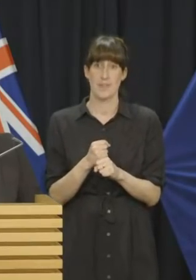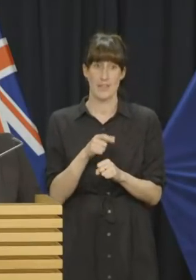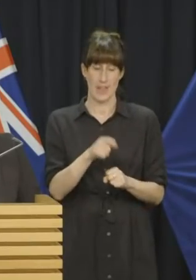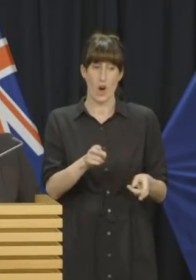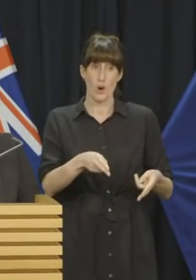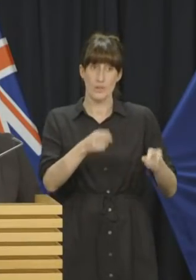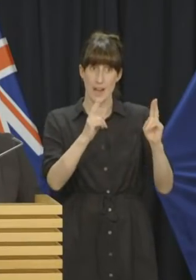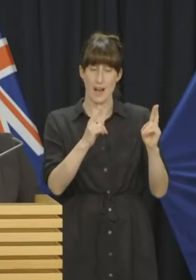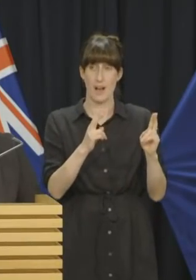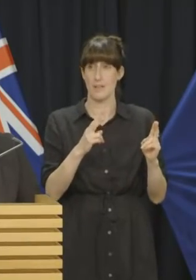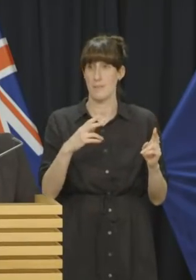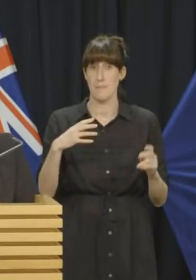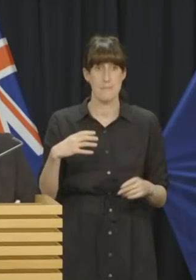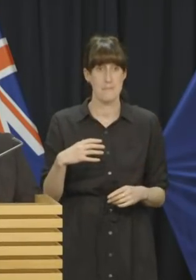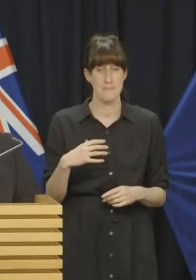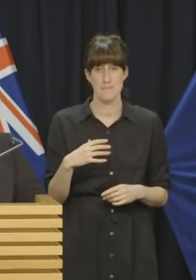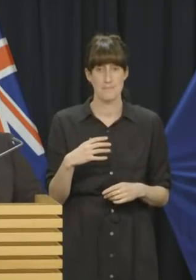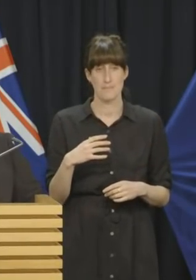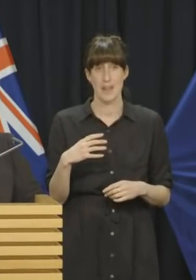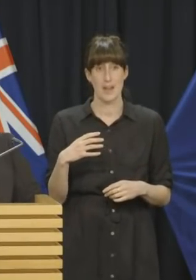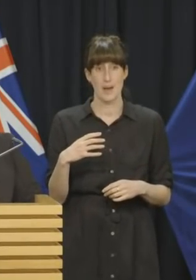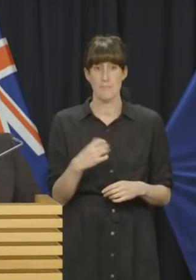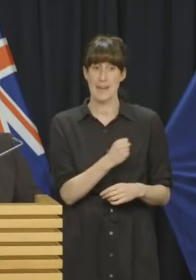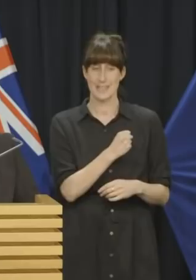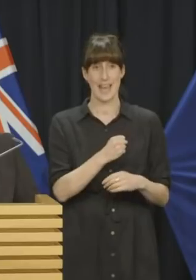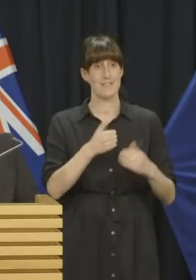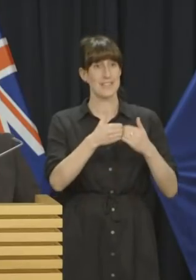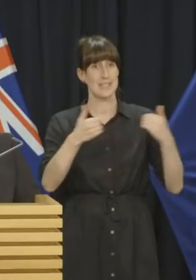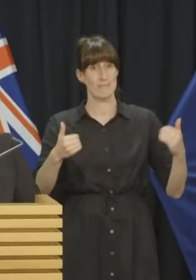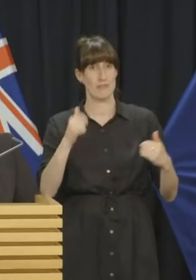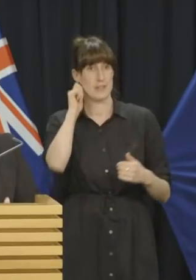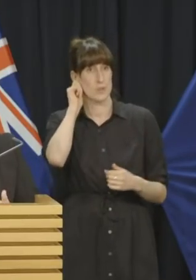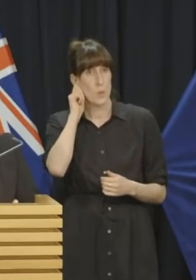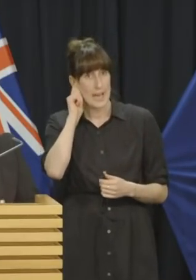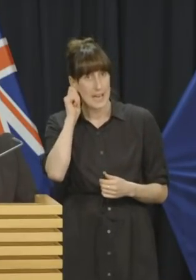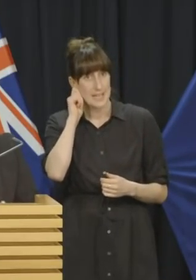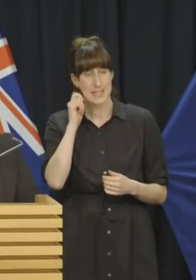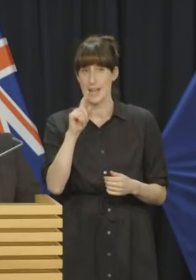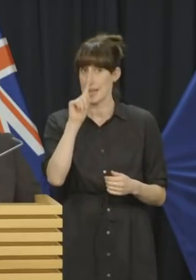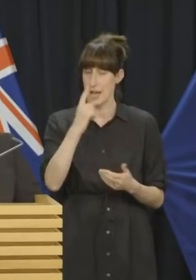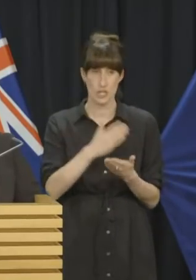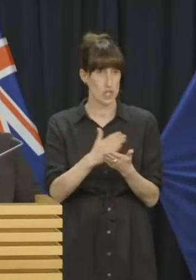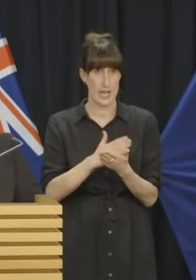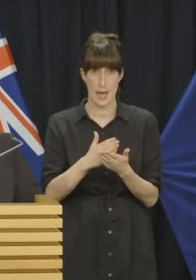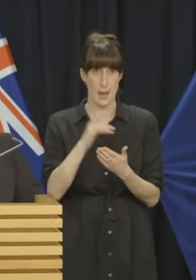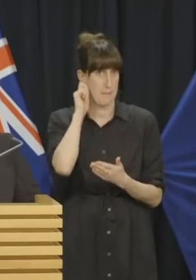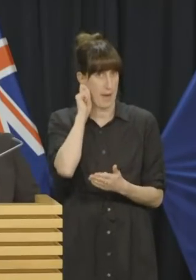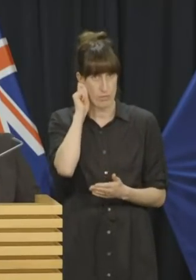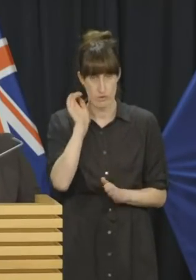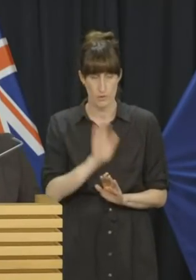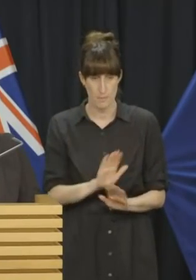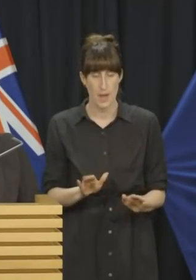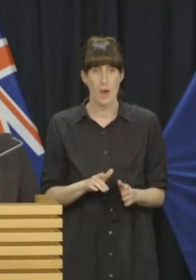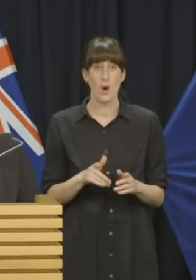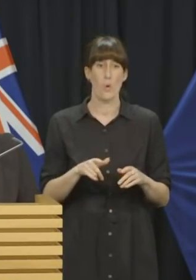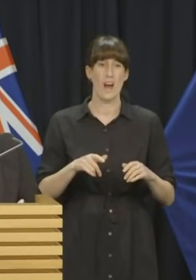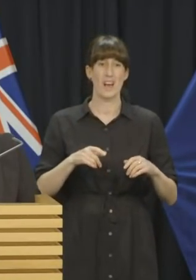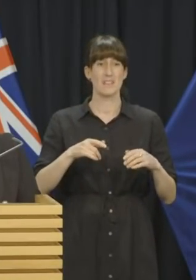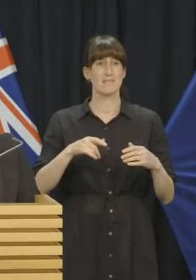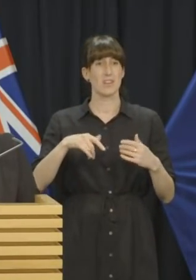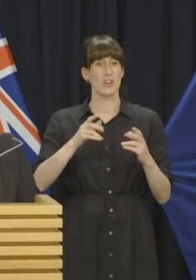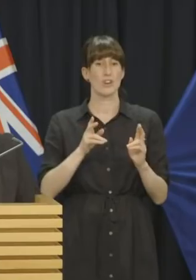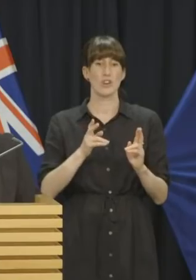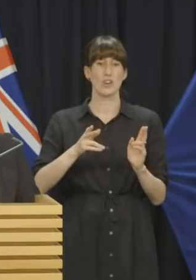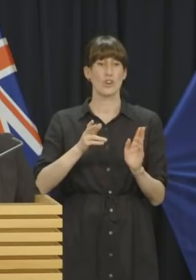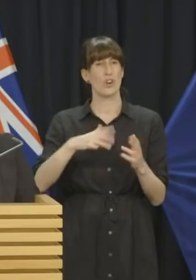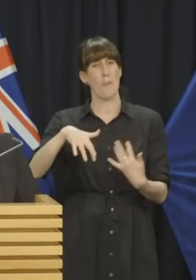these facilities is not having shared ablutions, separate bathrooms, the common areas being a certain size. Also, health